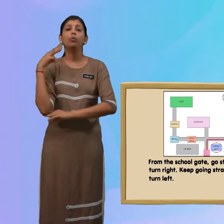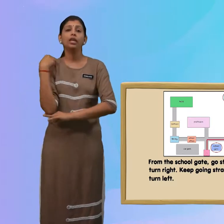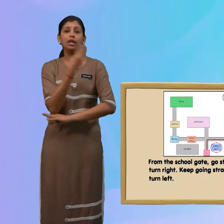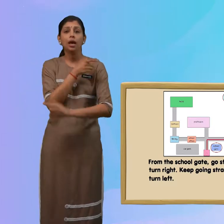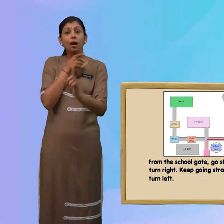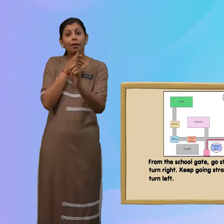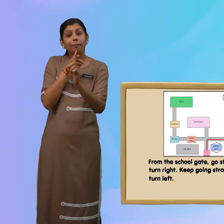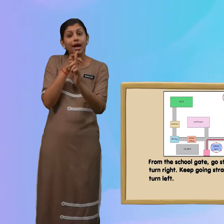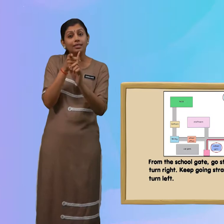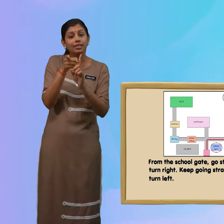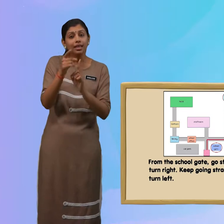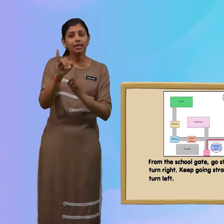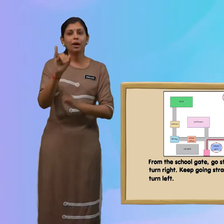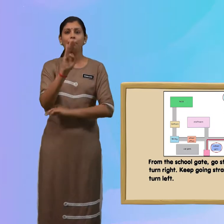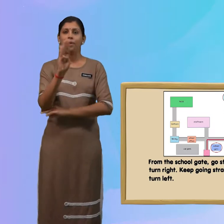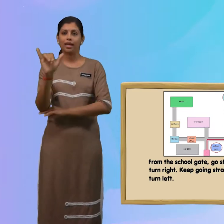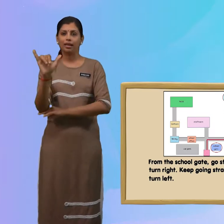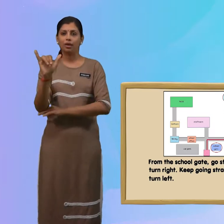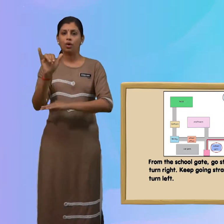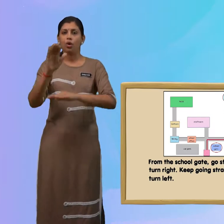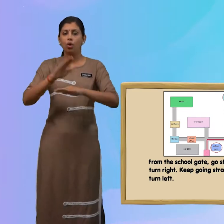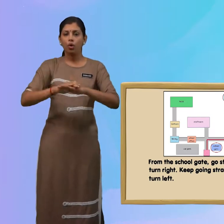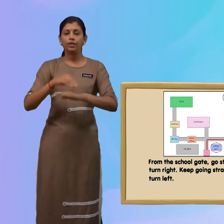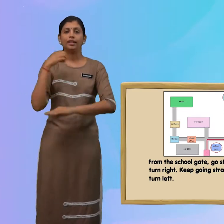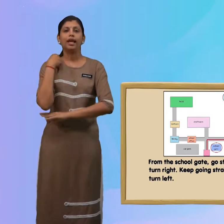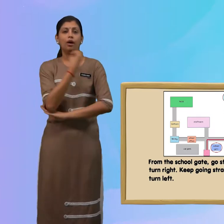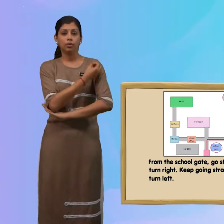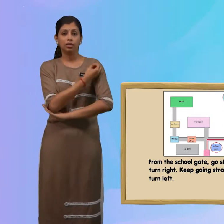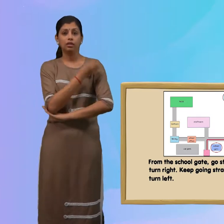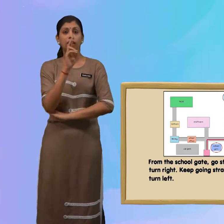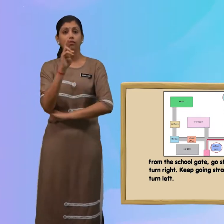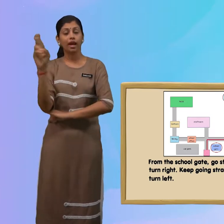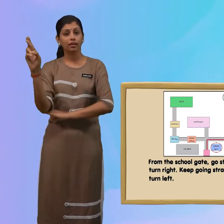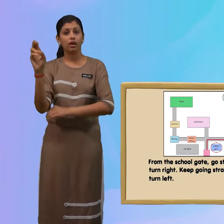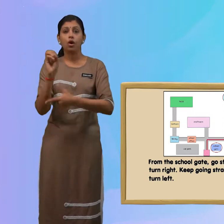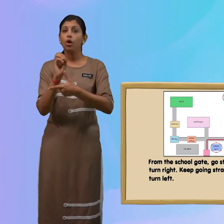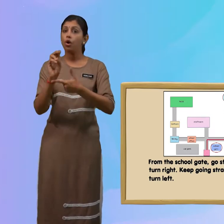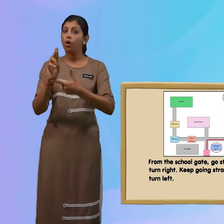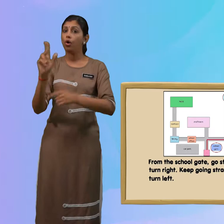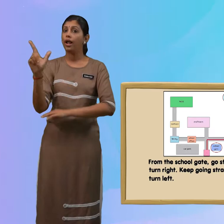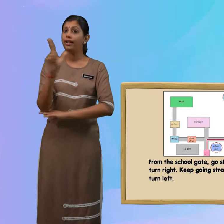we passing by on our right or